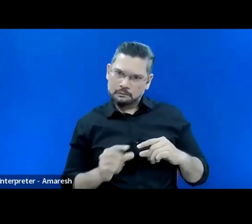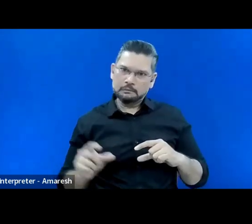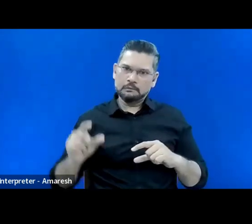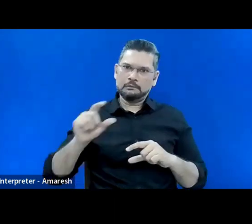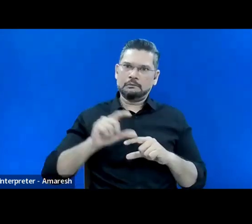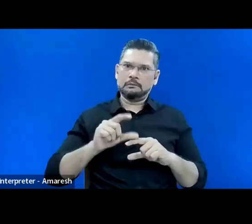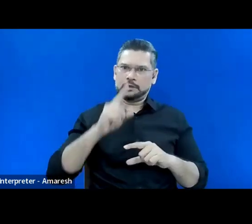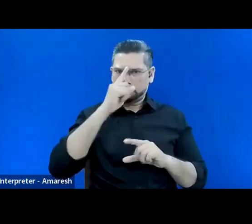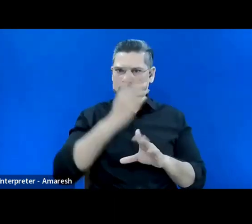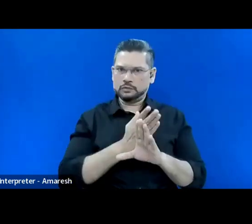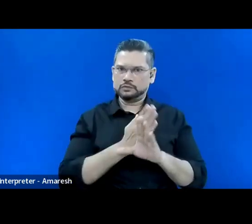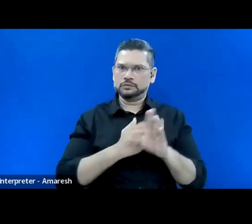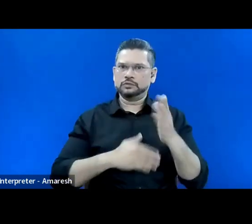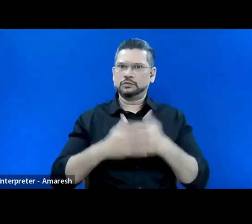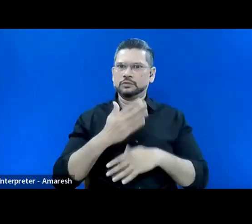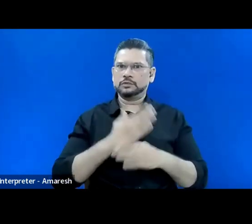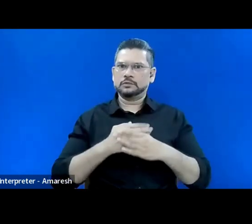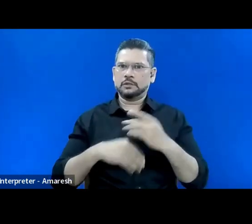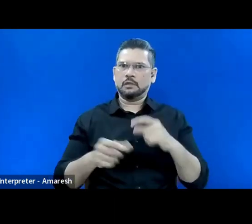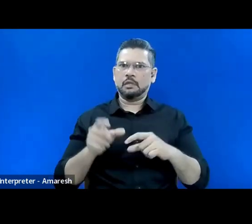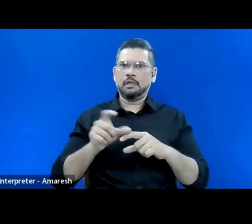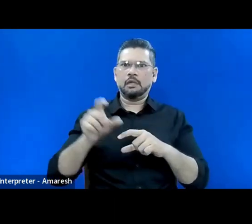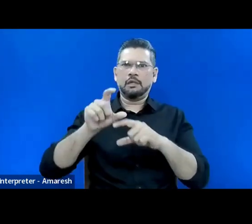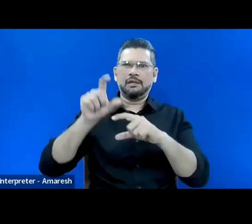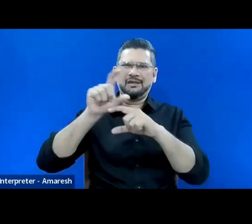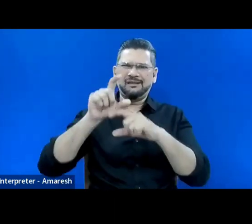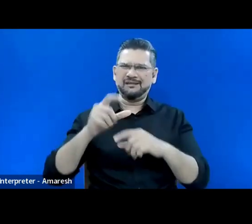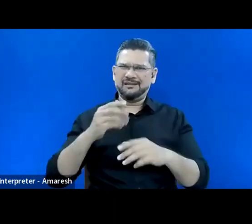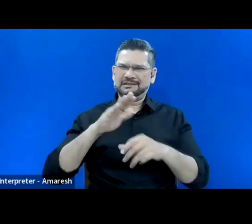groups as well, that we must take into consideration when we're looking